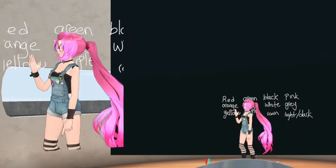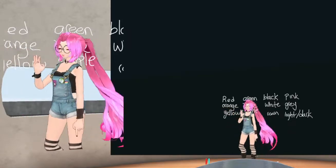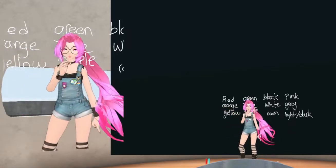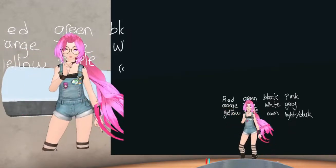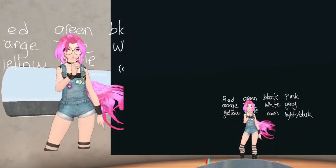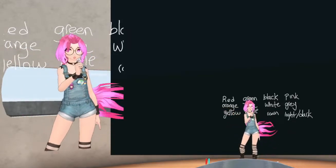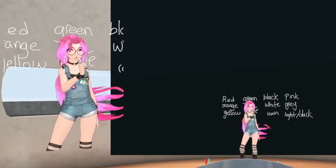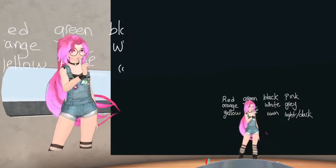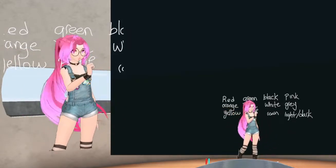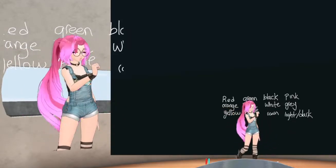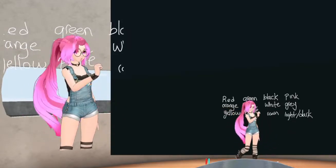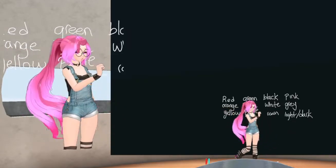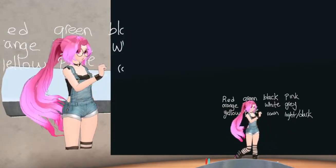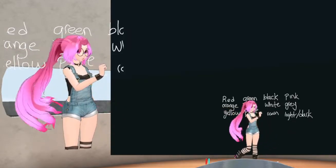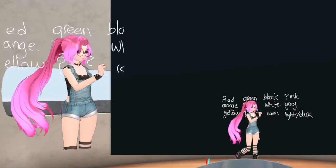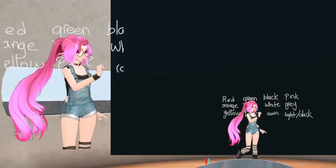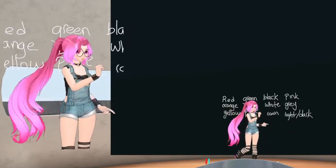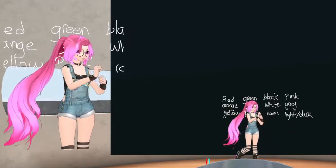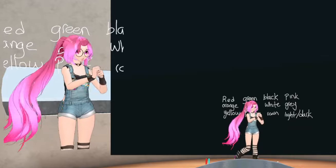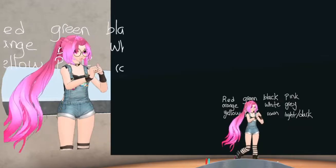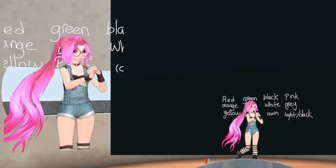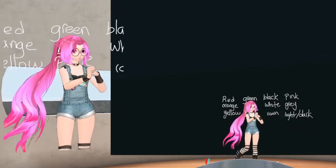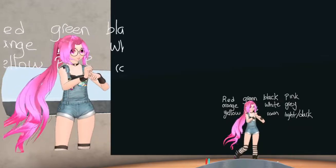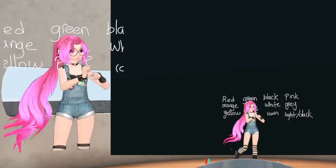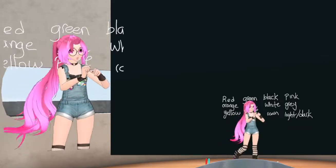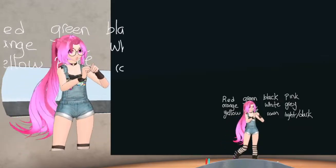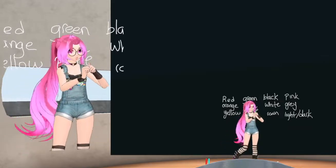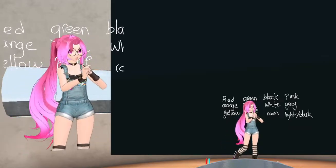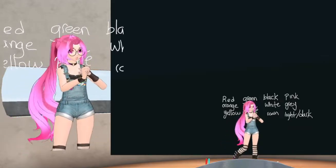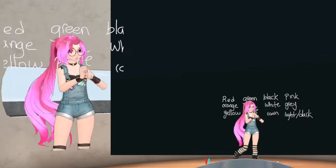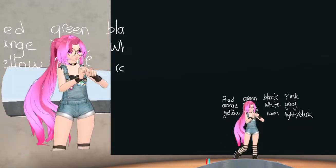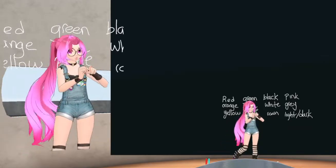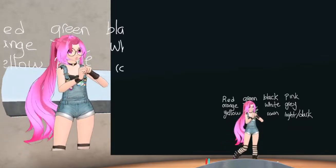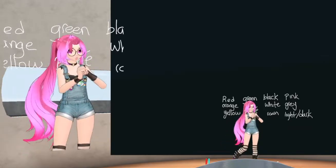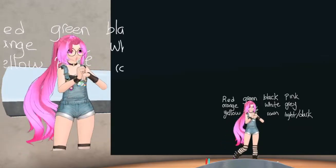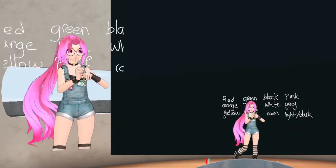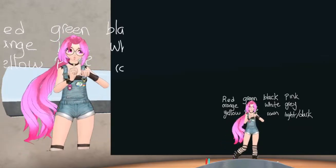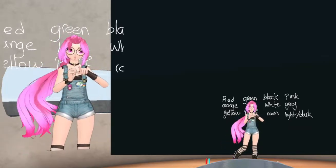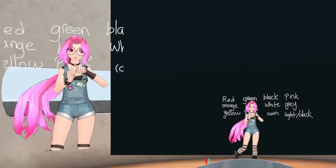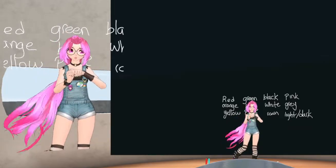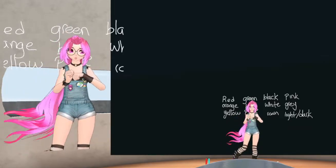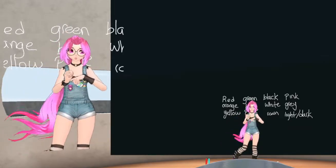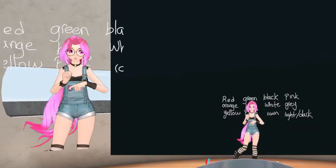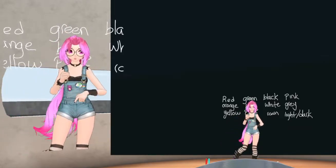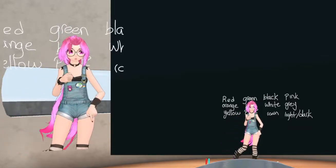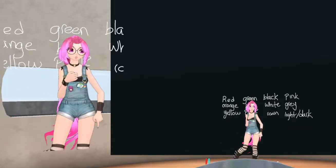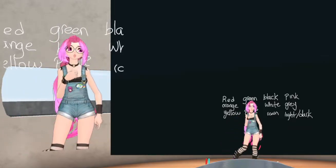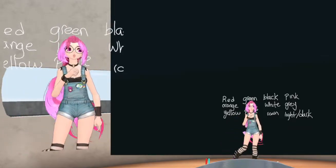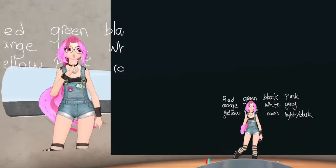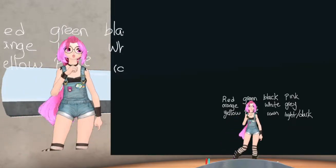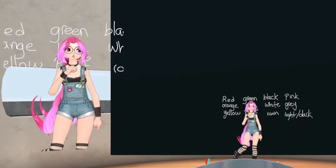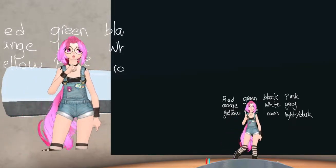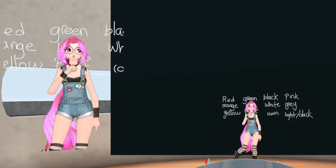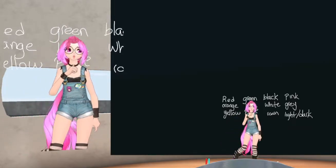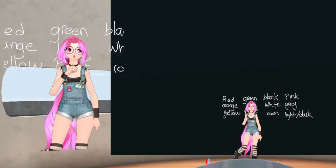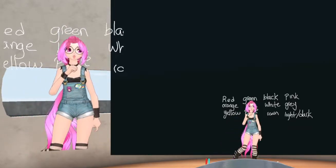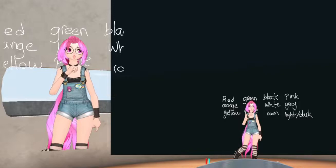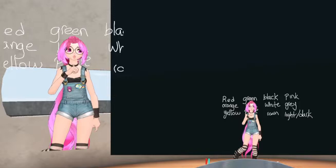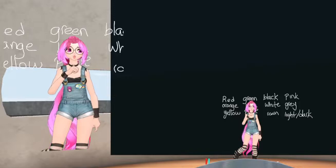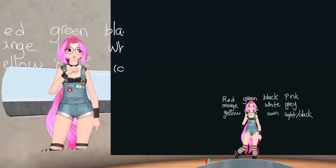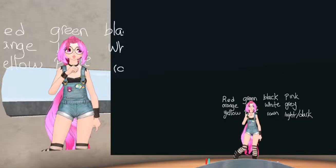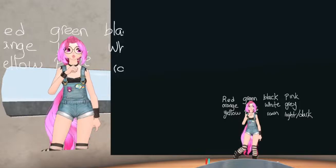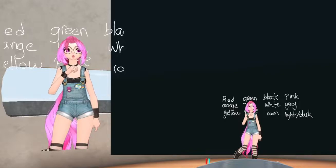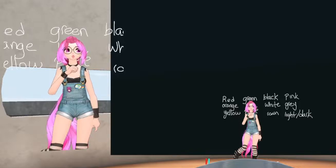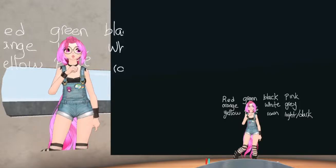orange, you have an O hand for orange because orange starts with the letter O. And then you put the